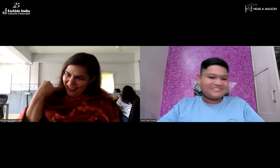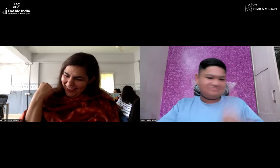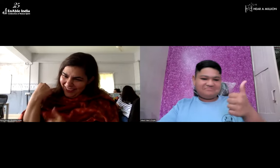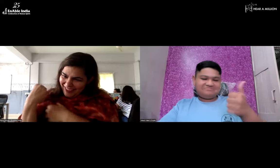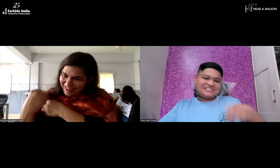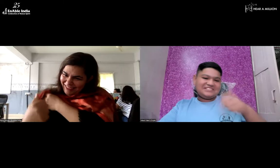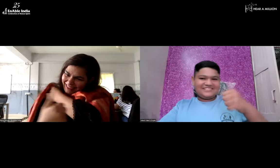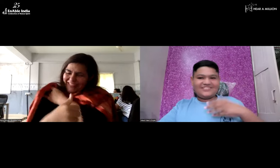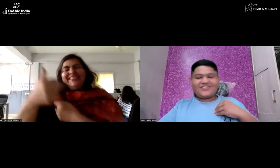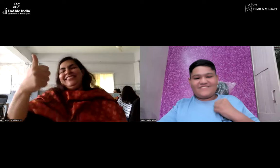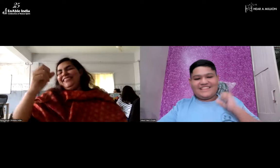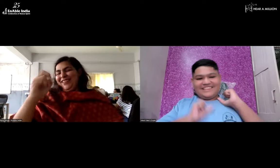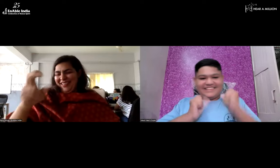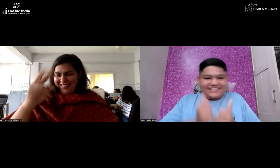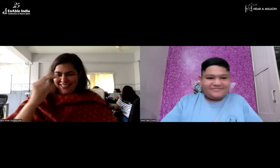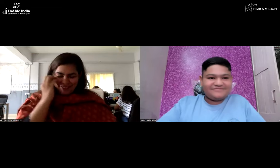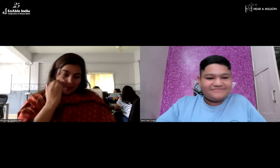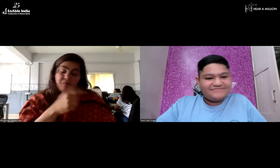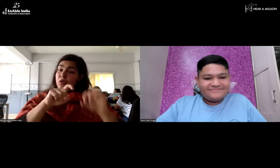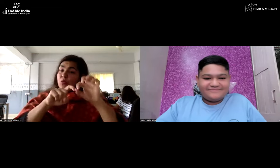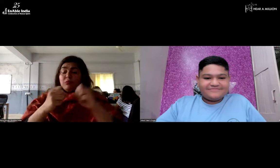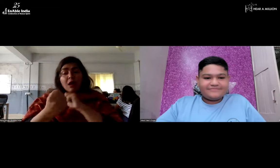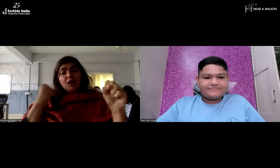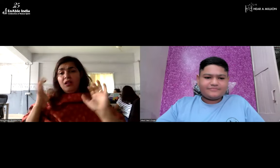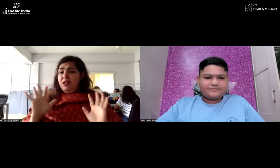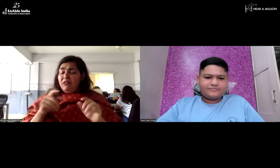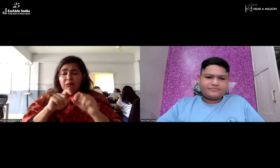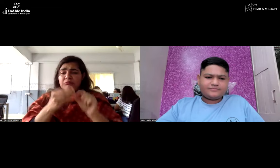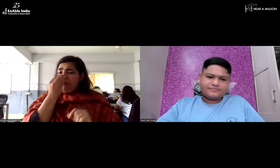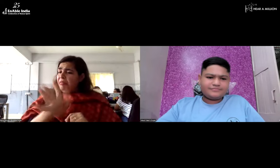first you said education, second you said